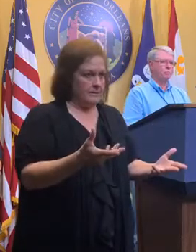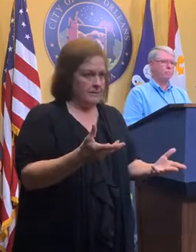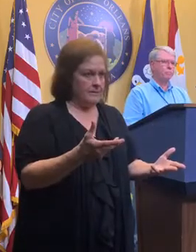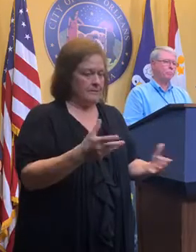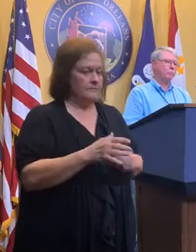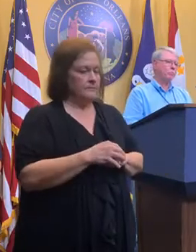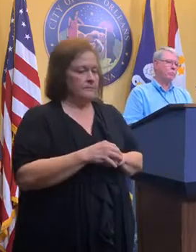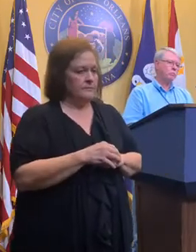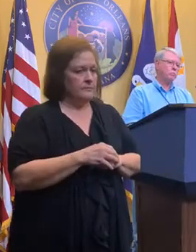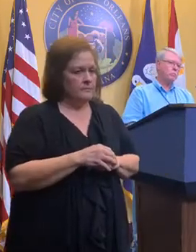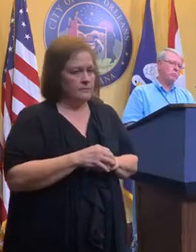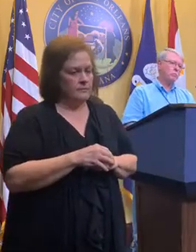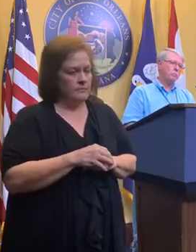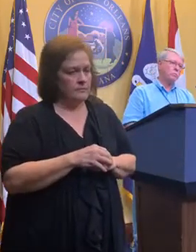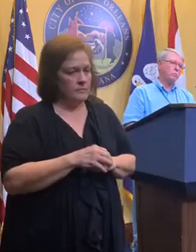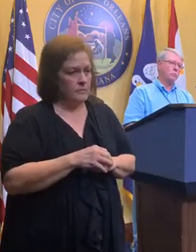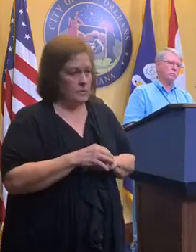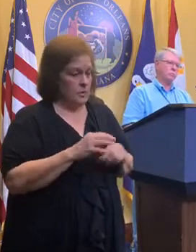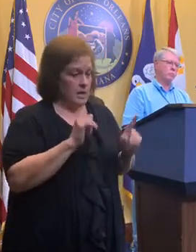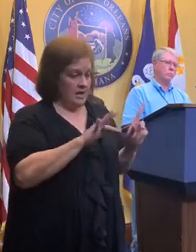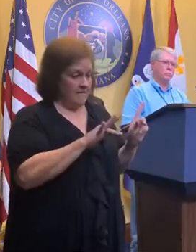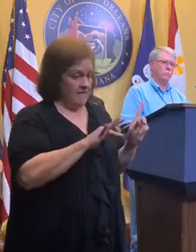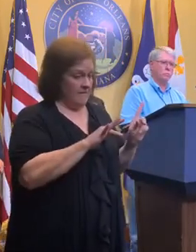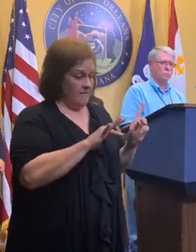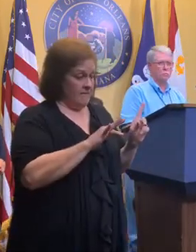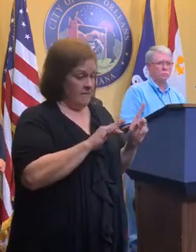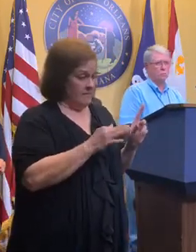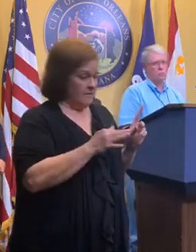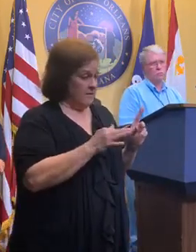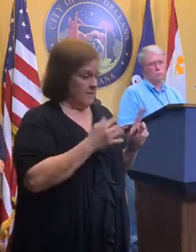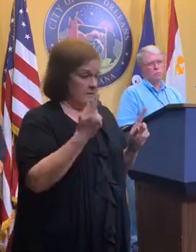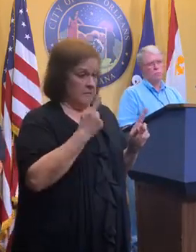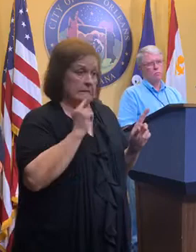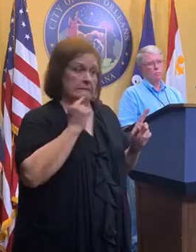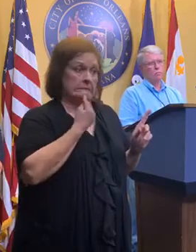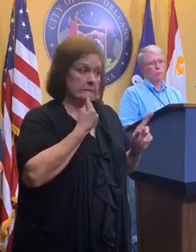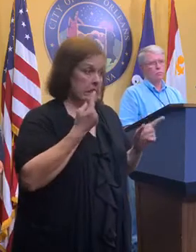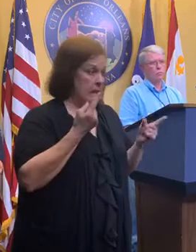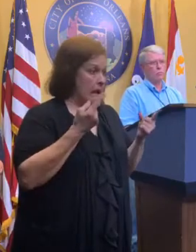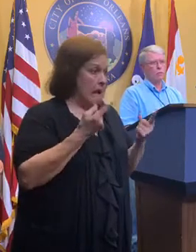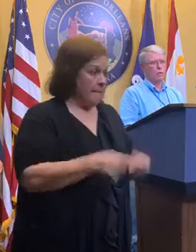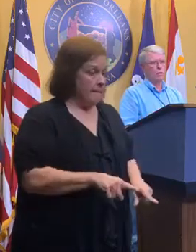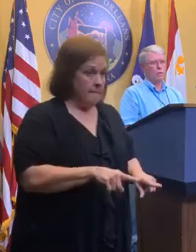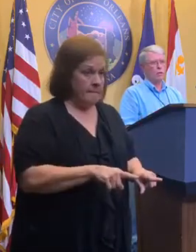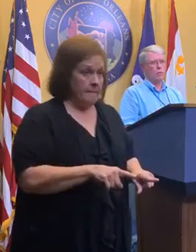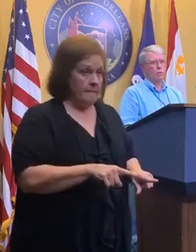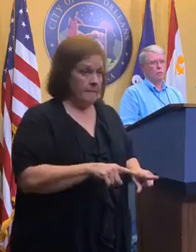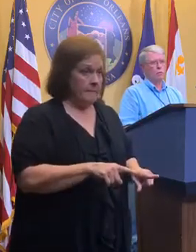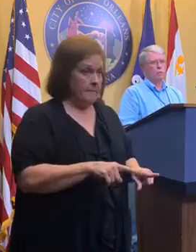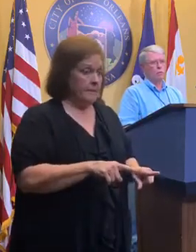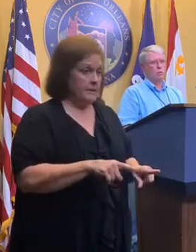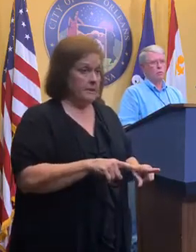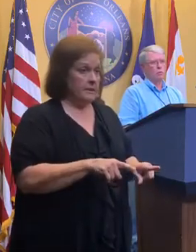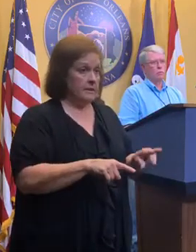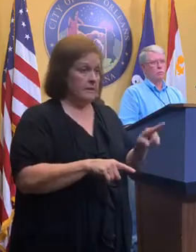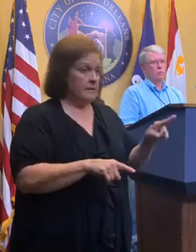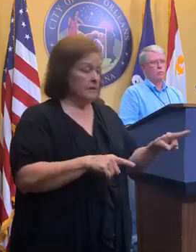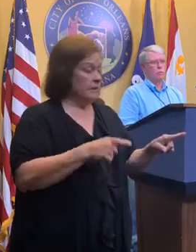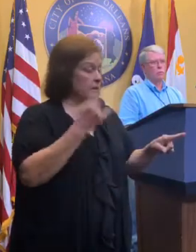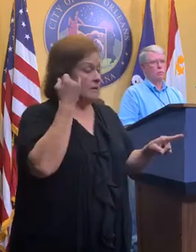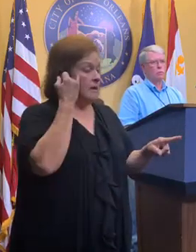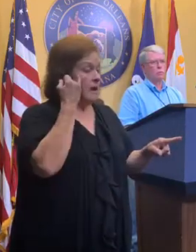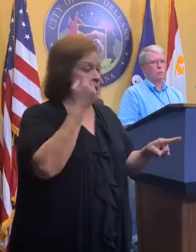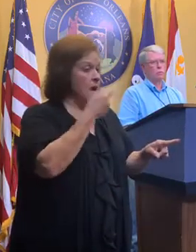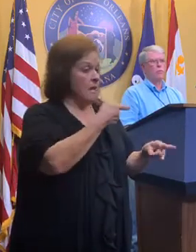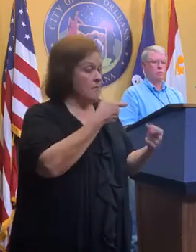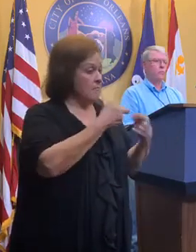failure. And I mean, if a more serious issue were to come up where a turbine had to be off for more than